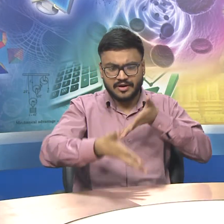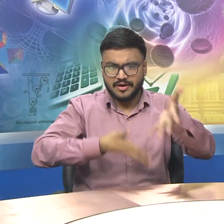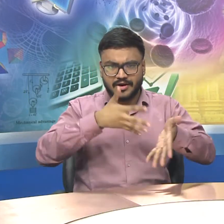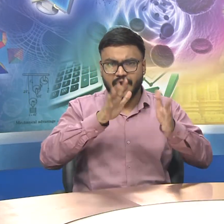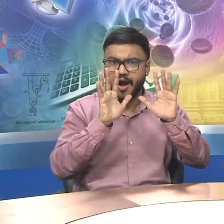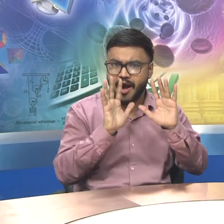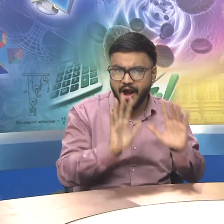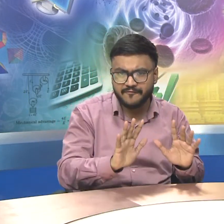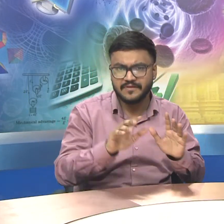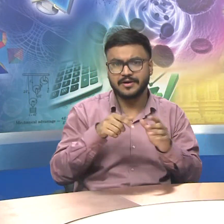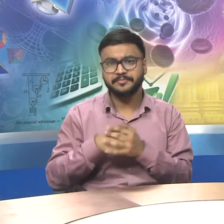non-iconic signs.